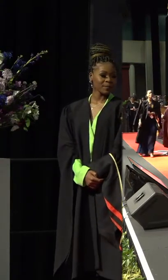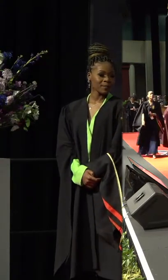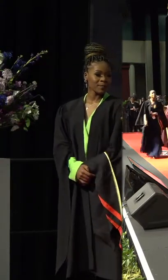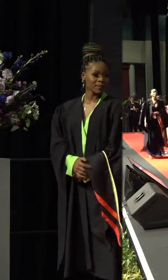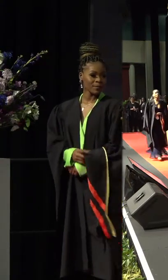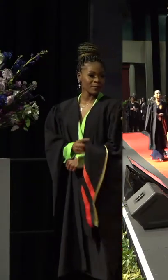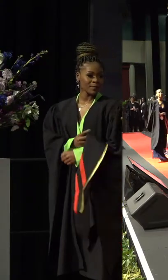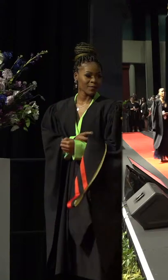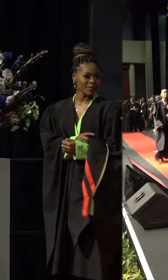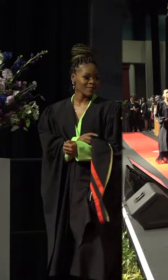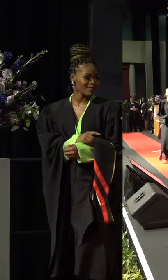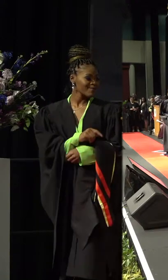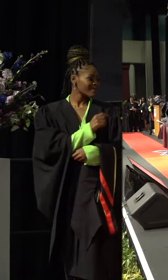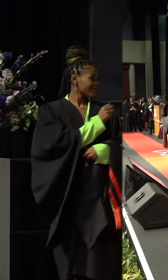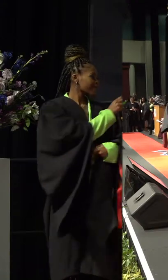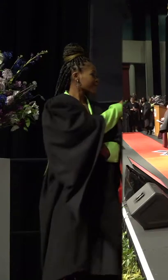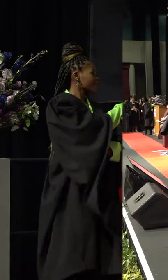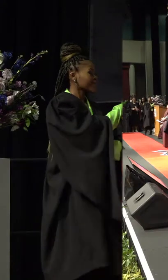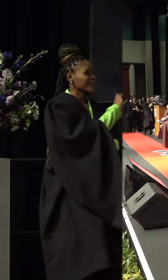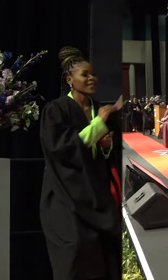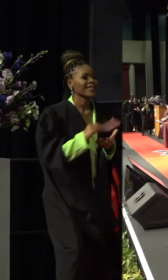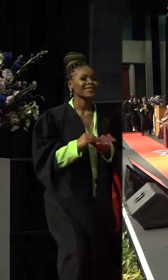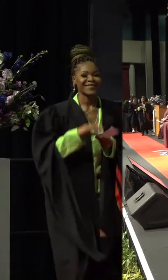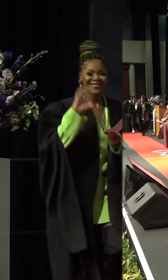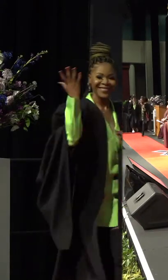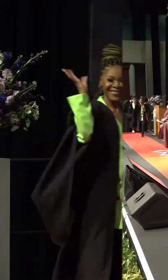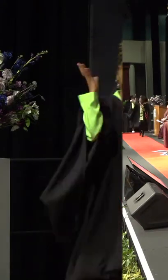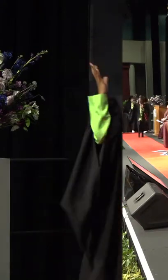Amanda Charity Sitole.